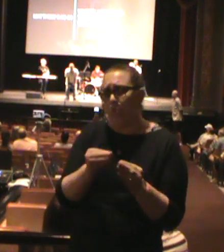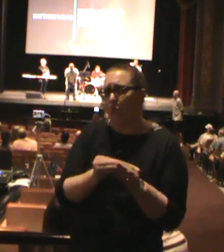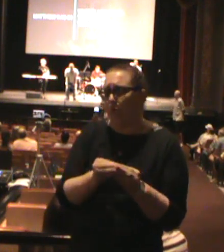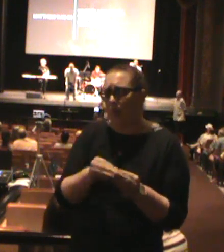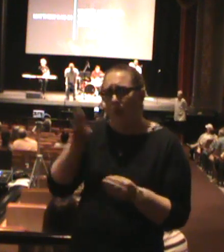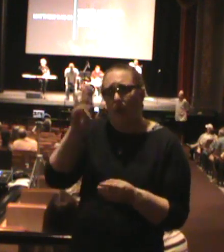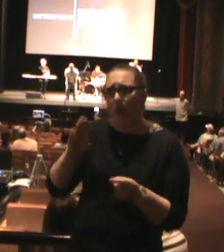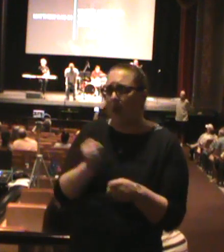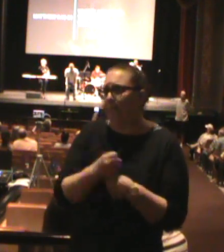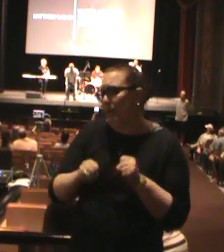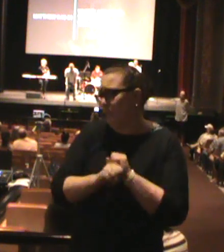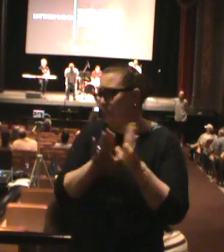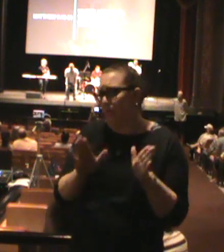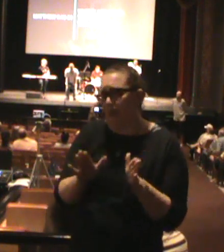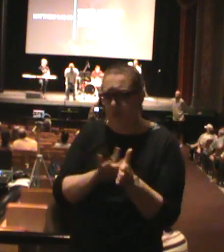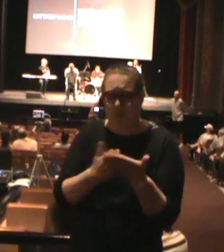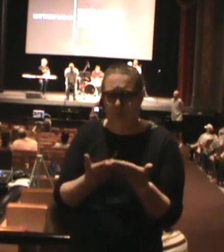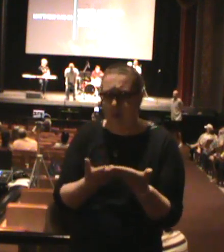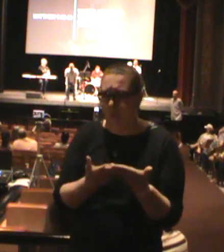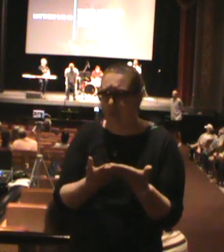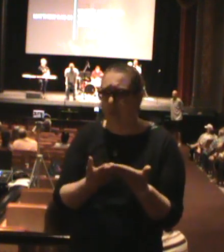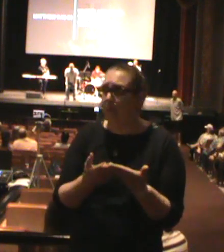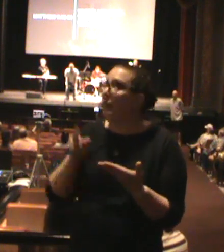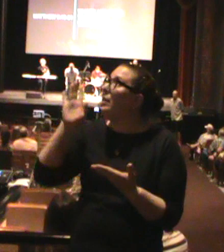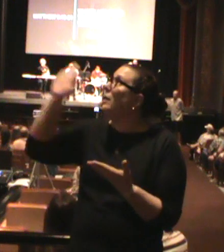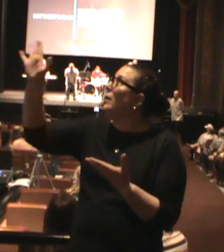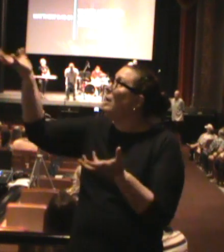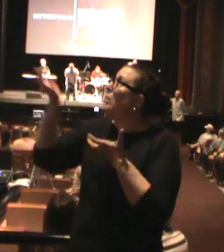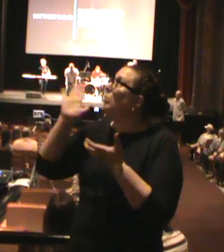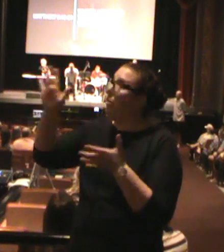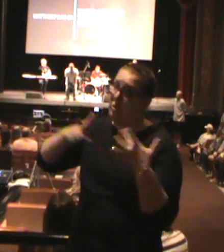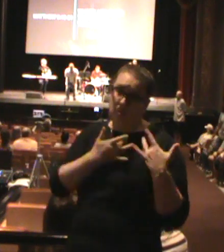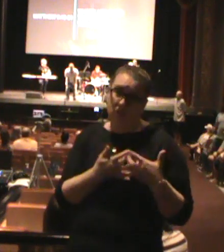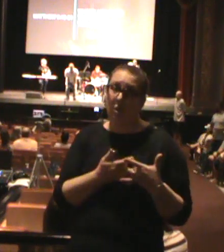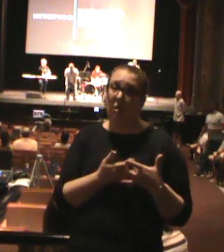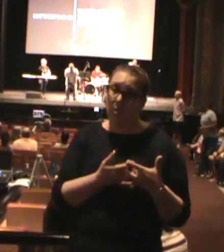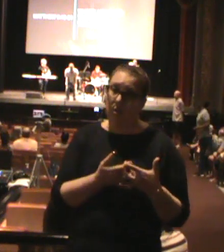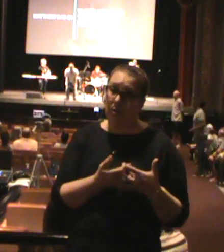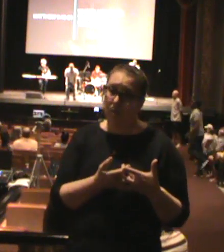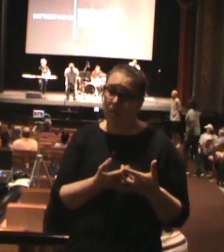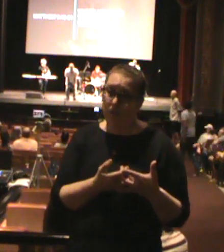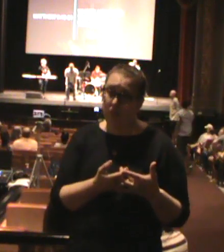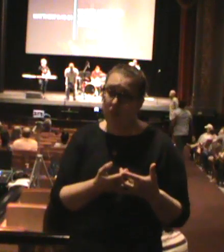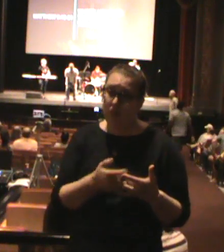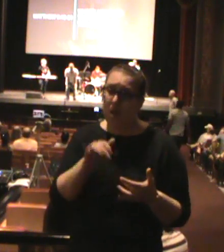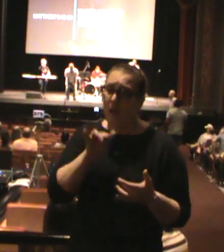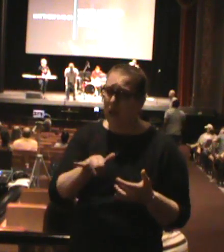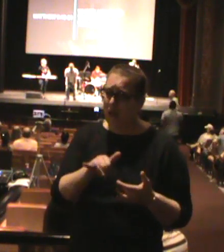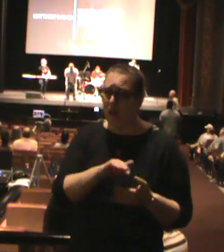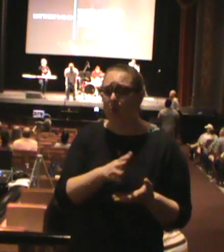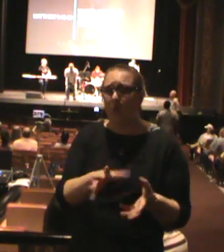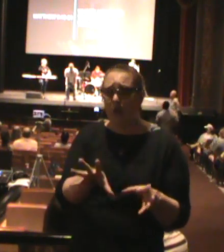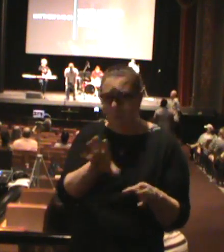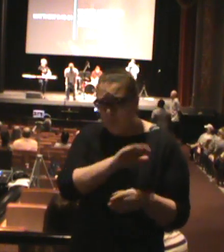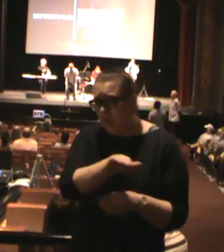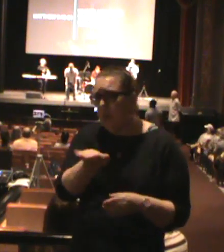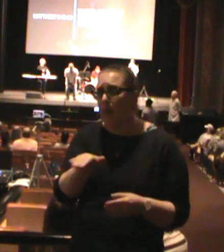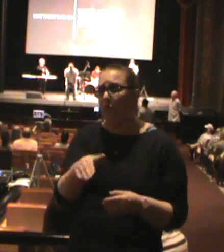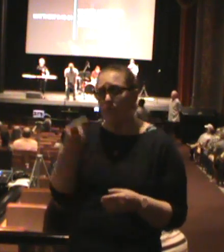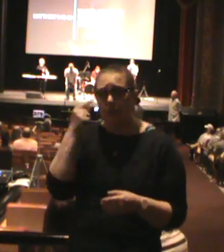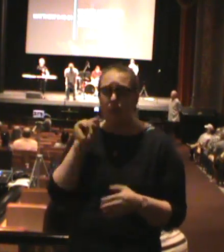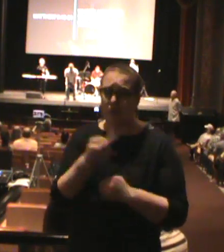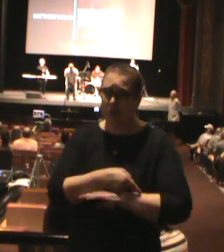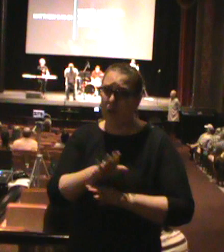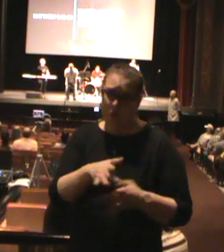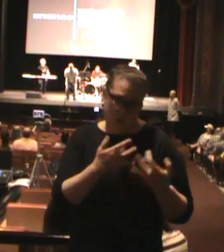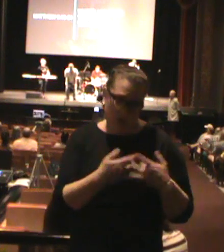clear in his word that he wants your heart. And that's what I'm asking for this morning. Is